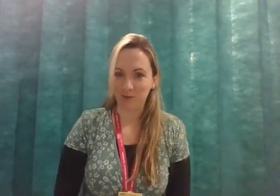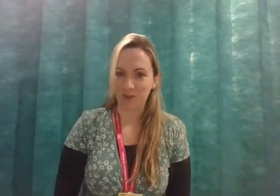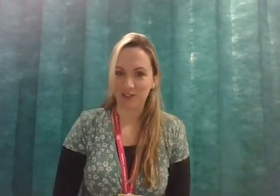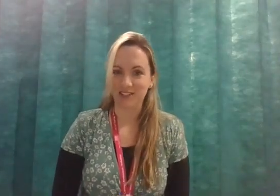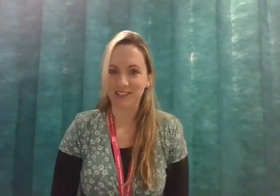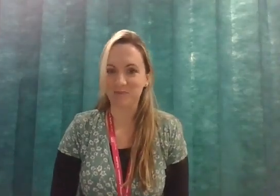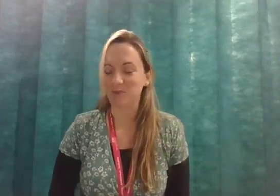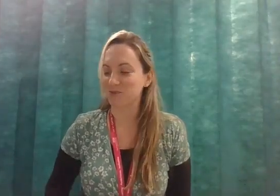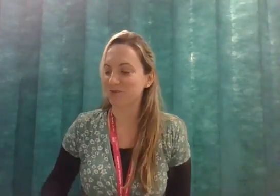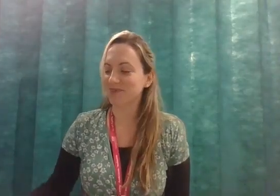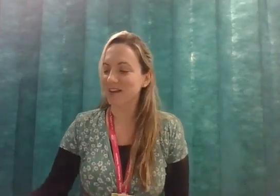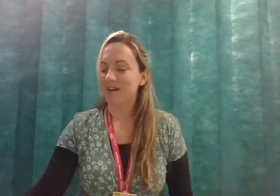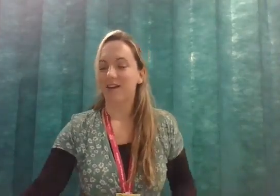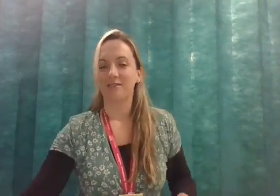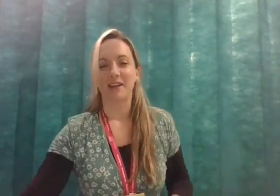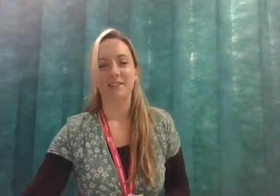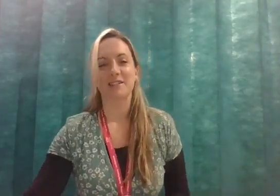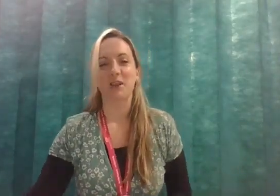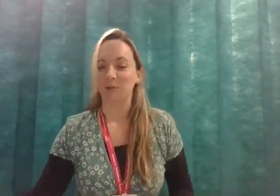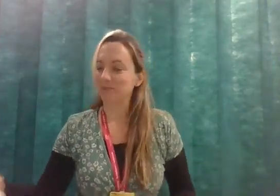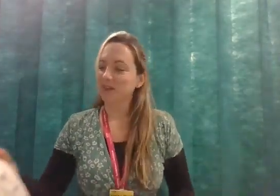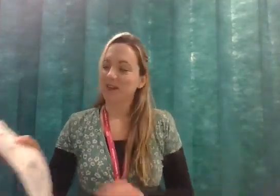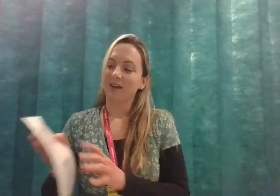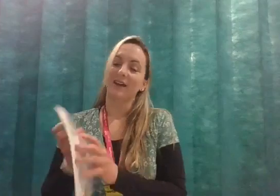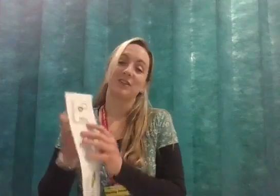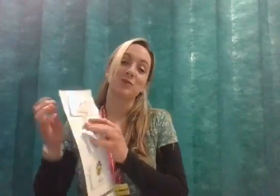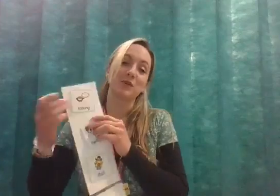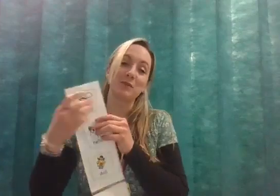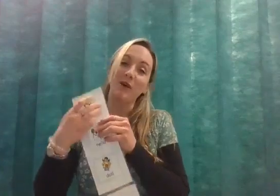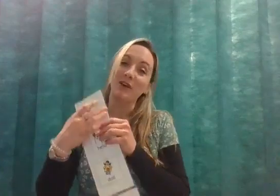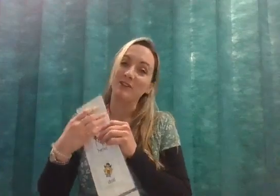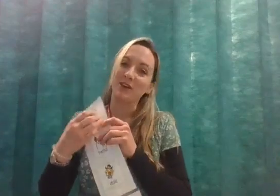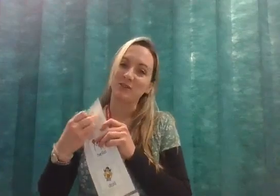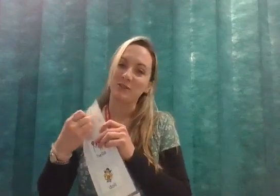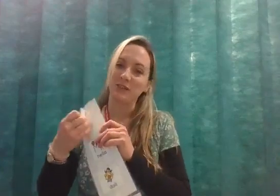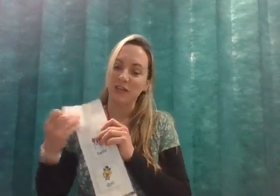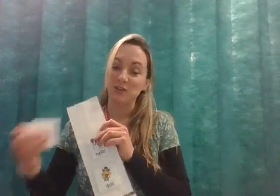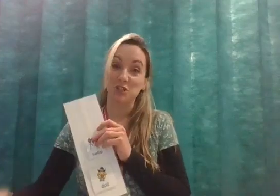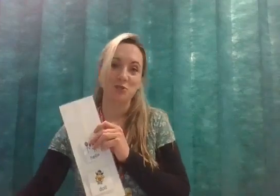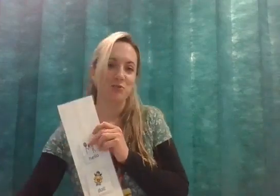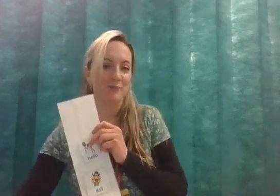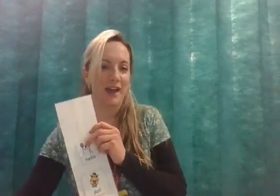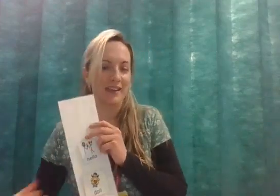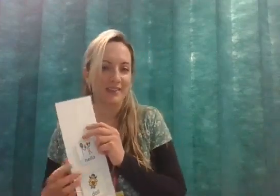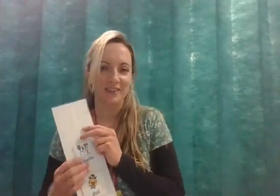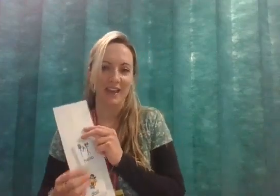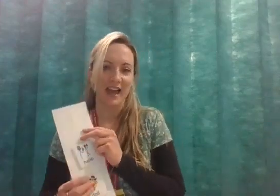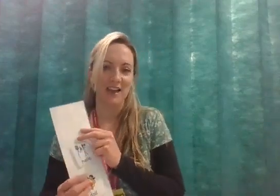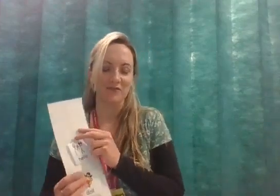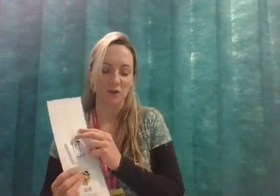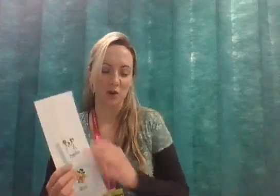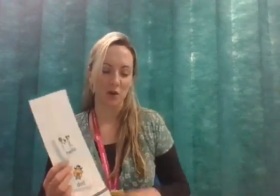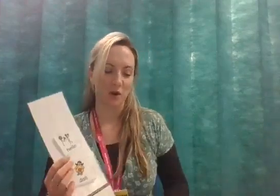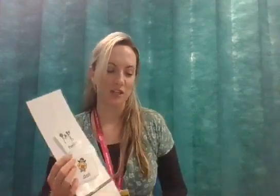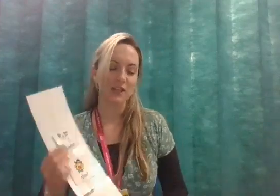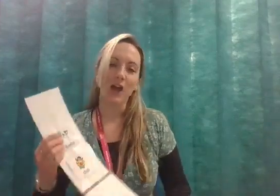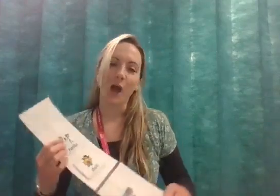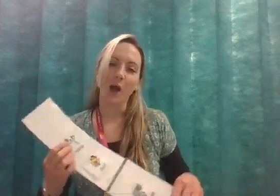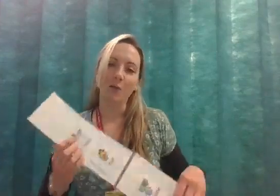language simple. All right, so the talking part is done. So if you want to get your children back, if they have gone,